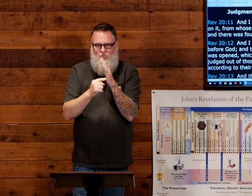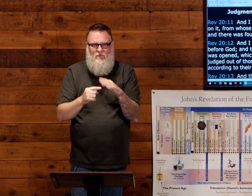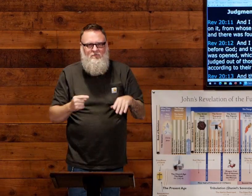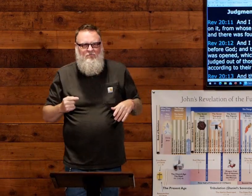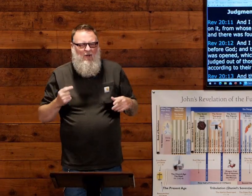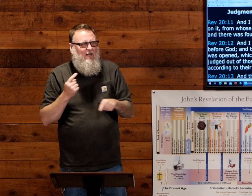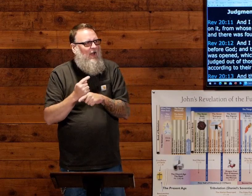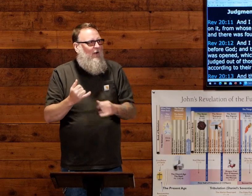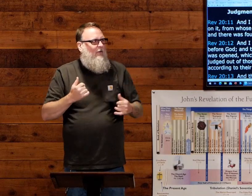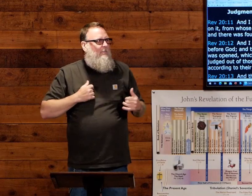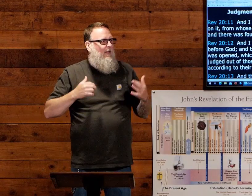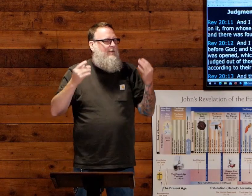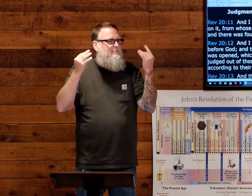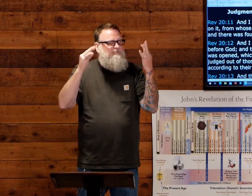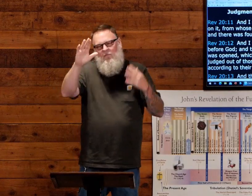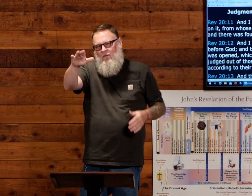I'll give you another example.